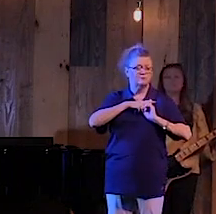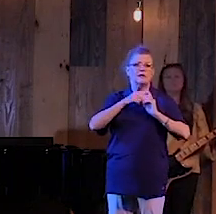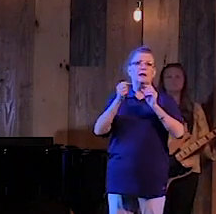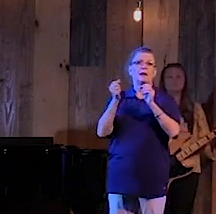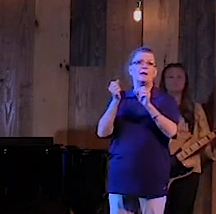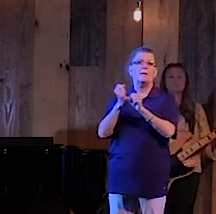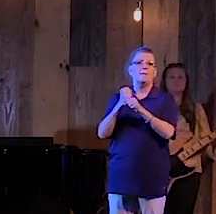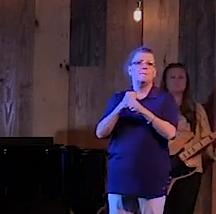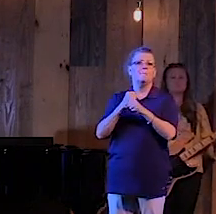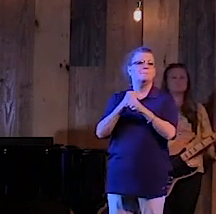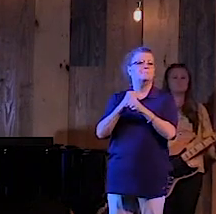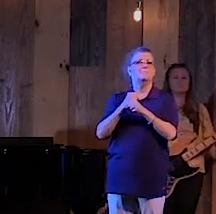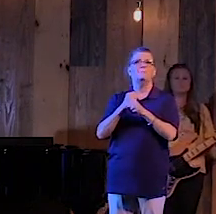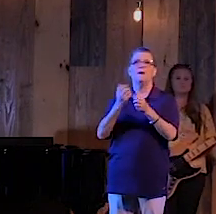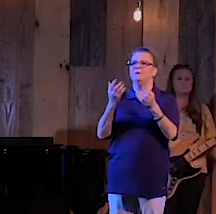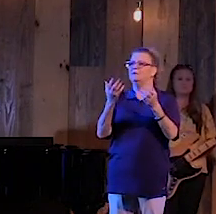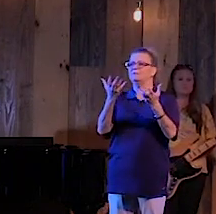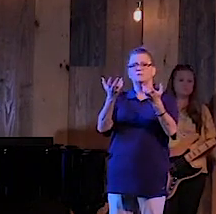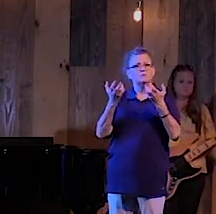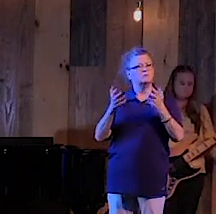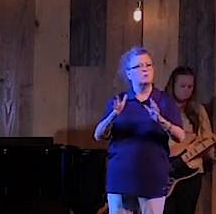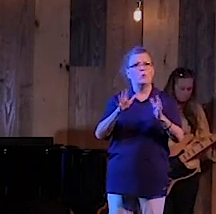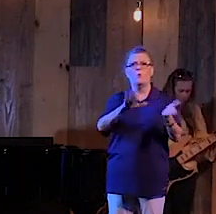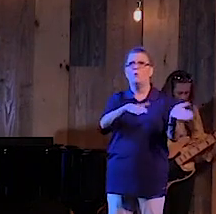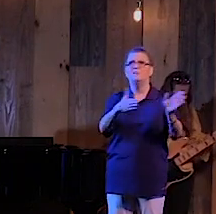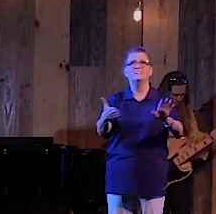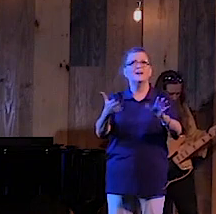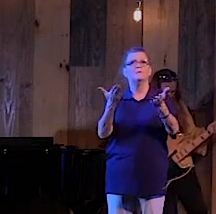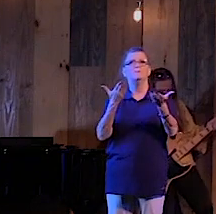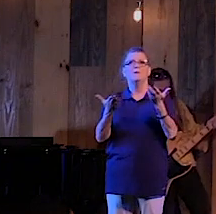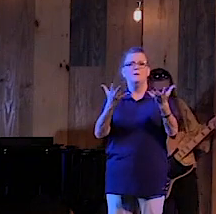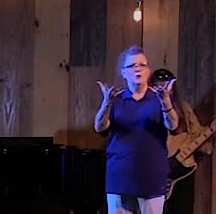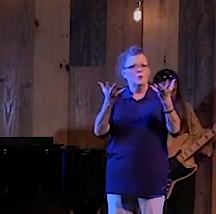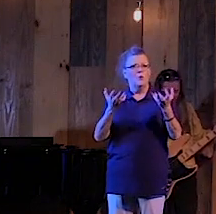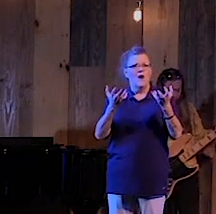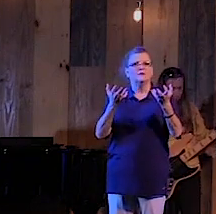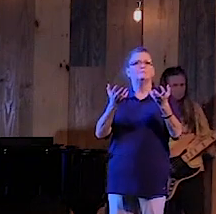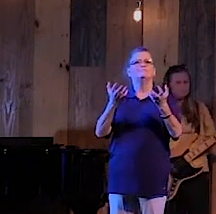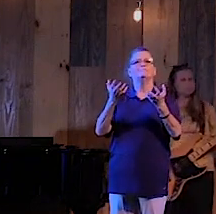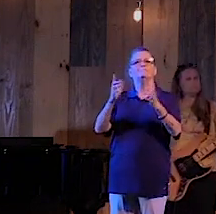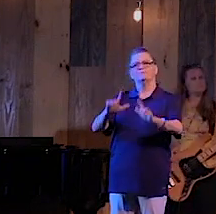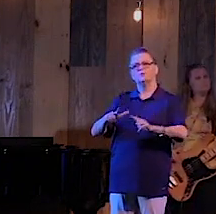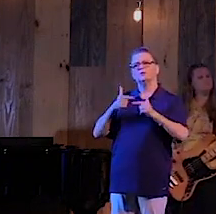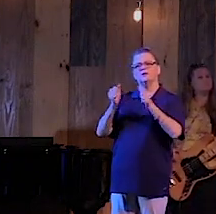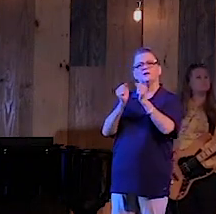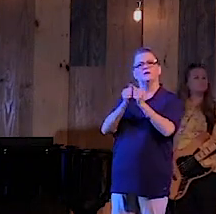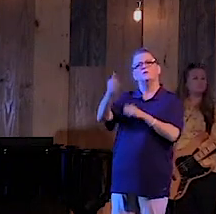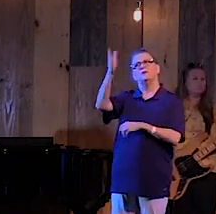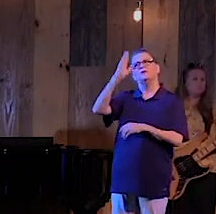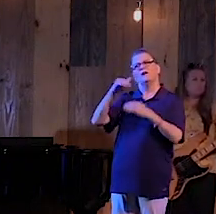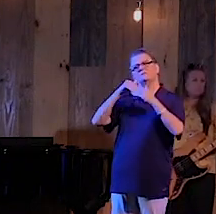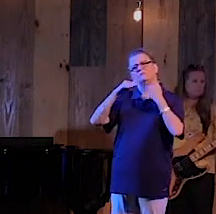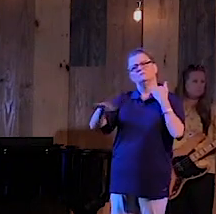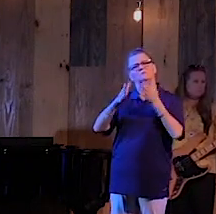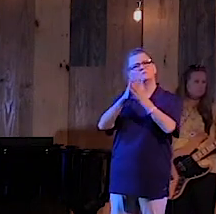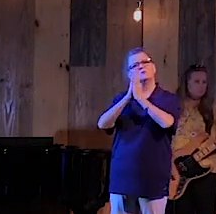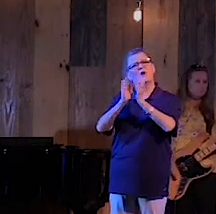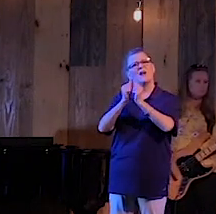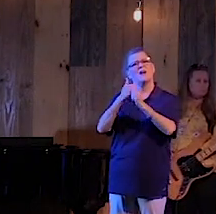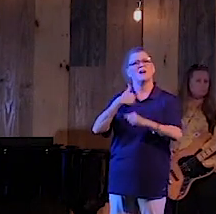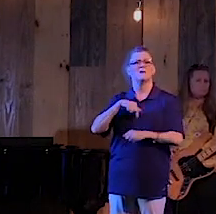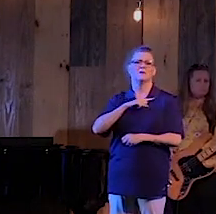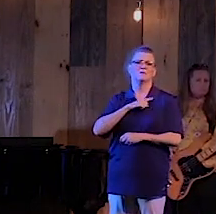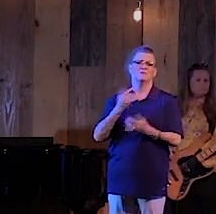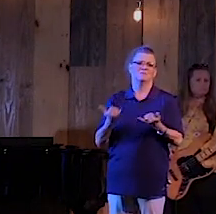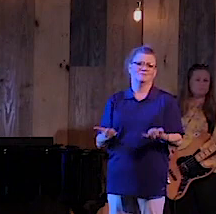resurrection for you, I ask you right now within the sound of my voice, would you pray something like this to your King? Would you pray with me right now?